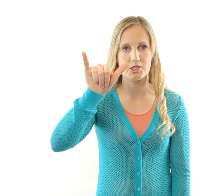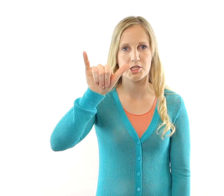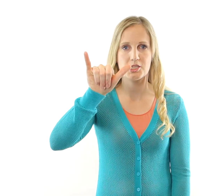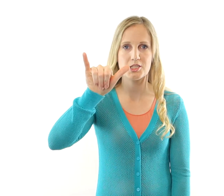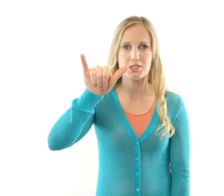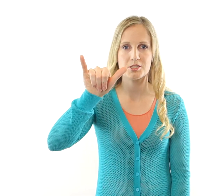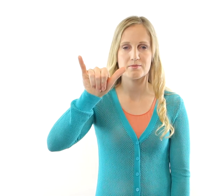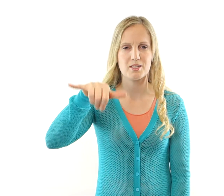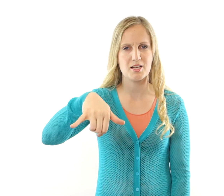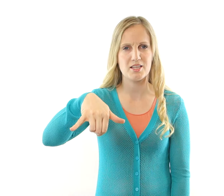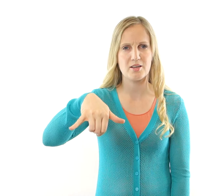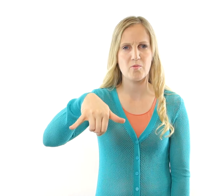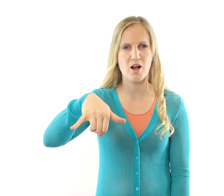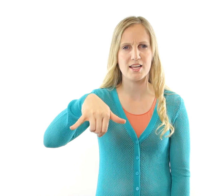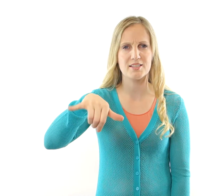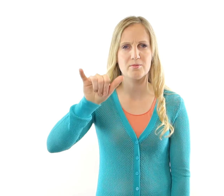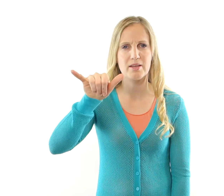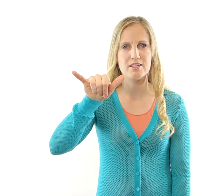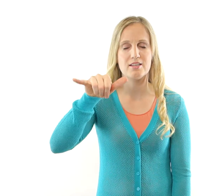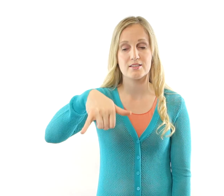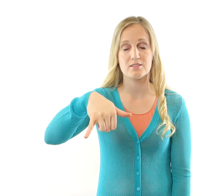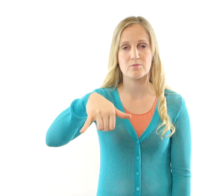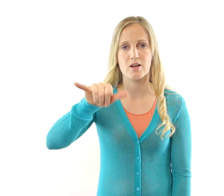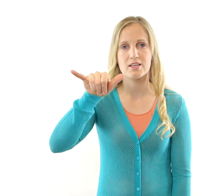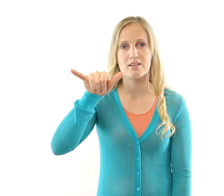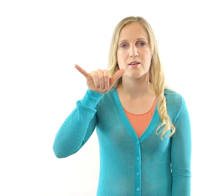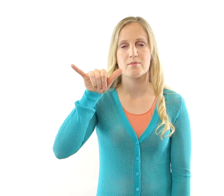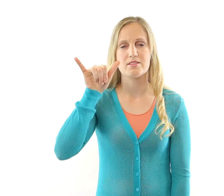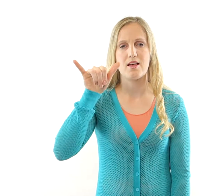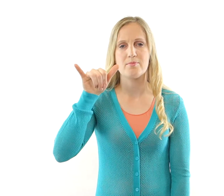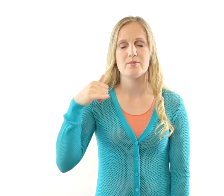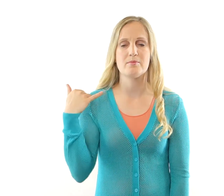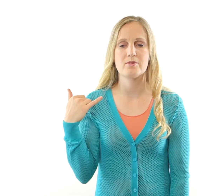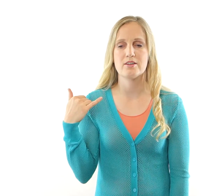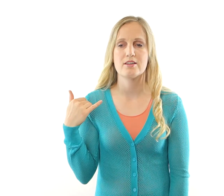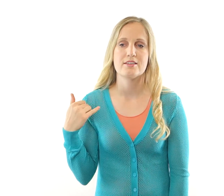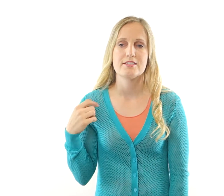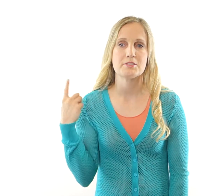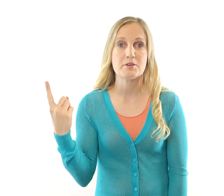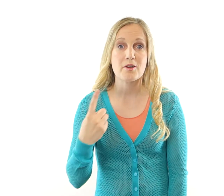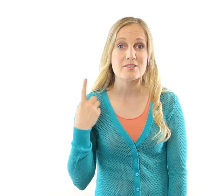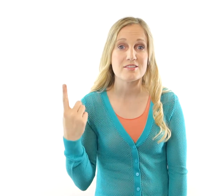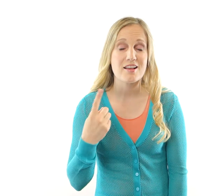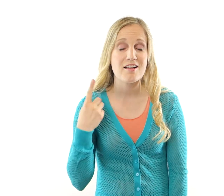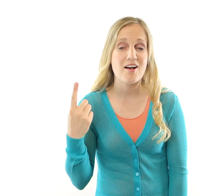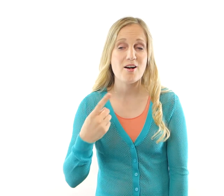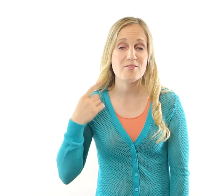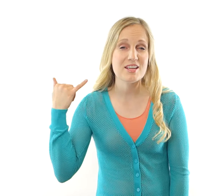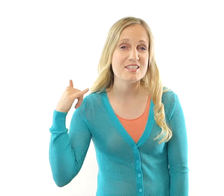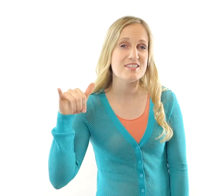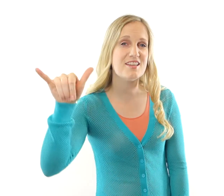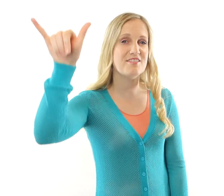like this, kind of like a Y a little bit. This is a Y, but it's up a little bit more. So you go always in the